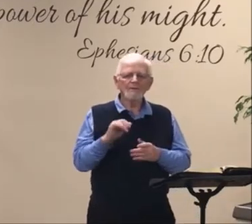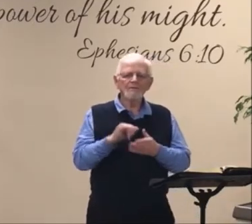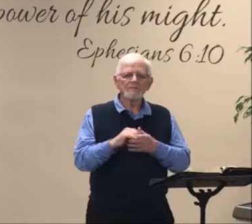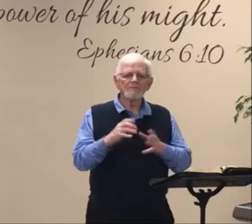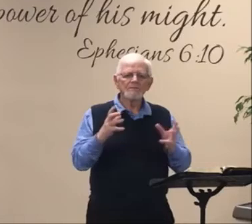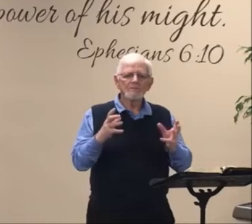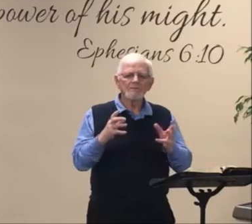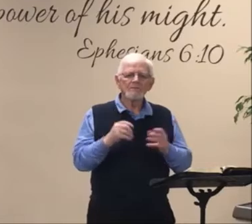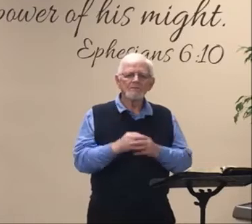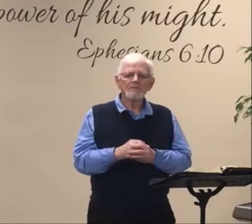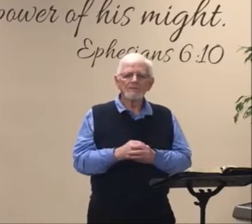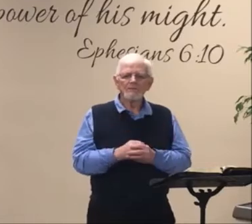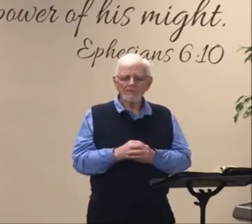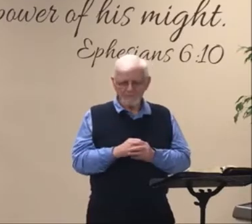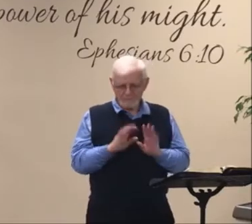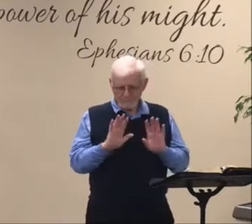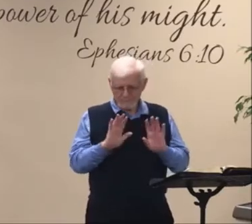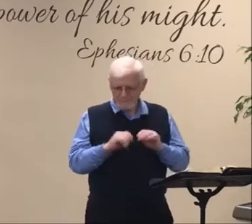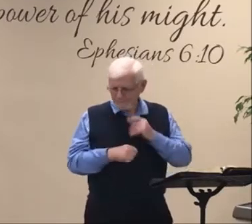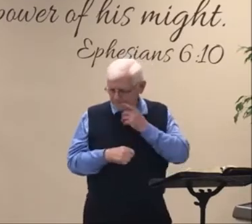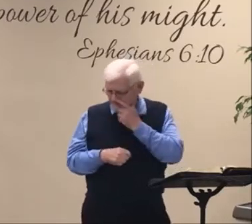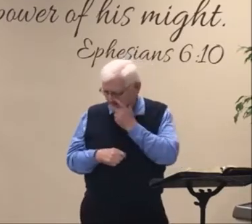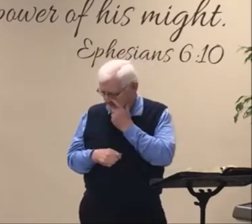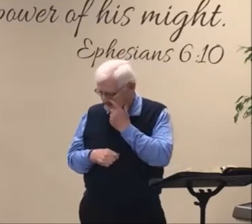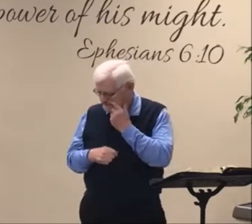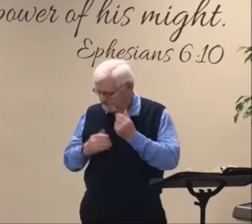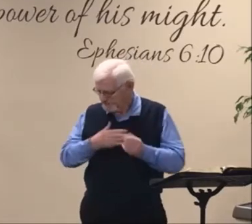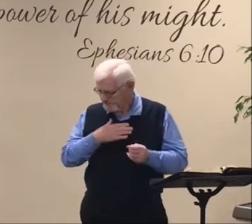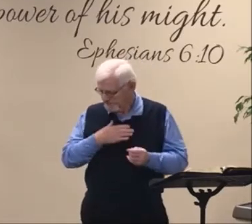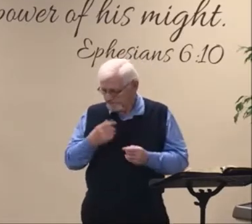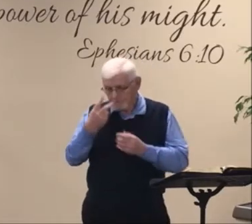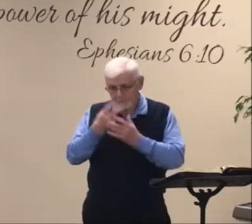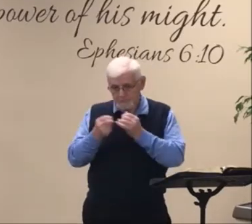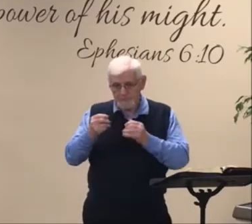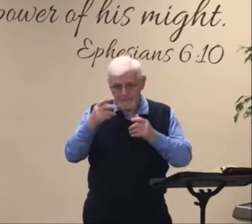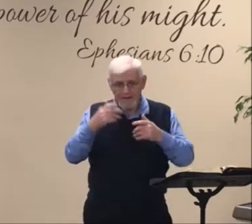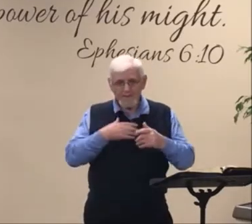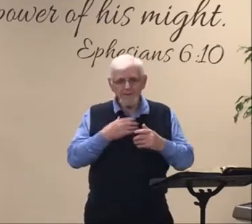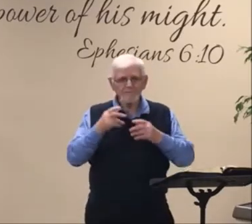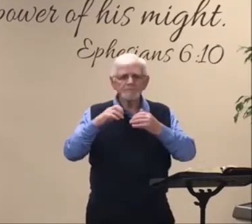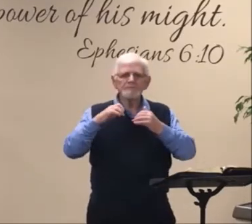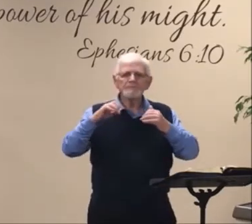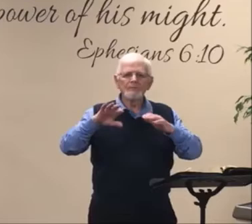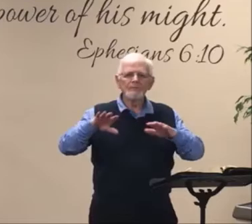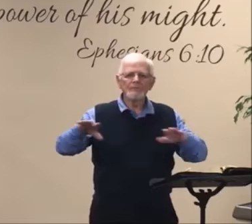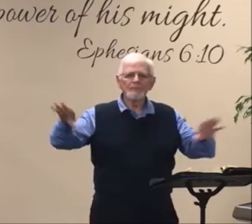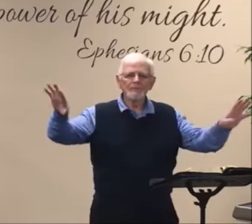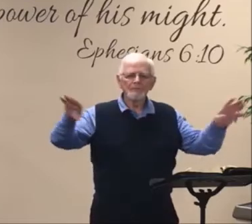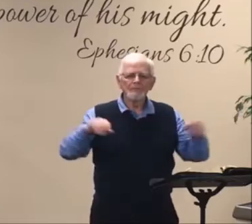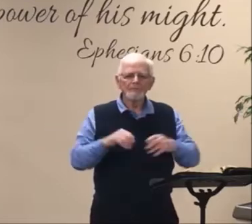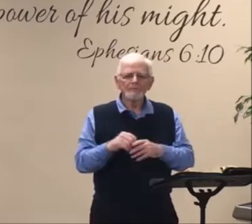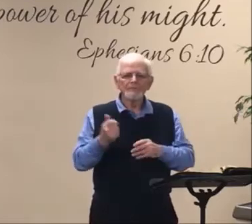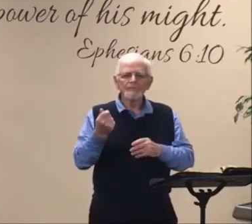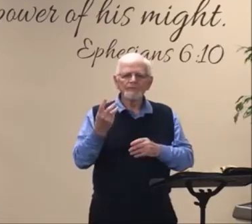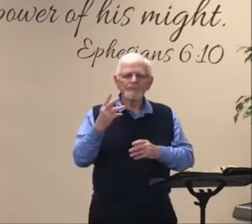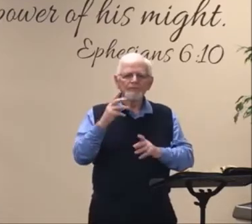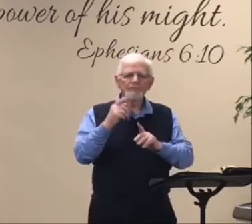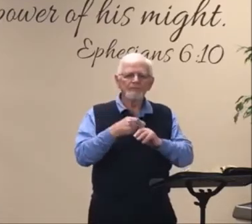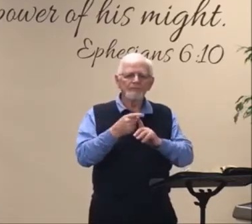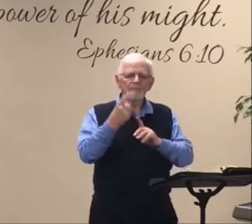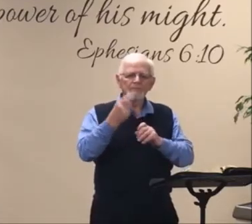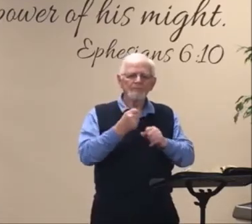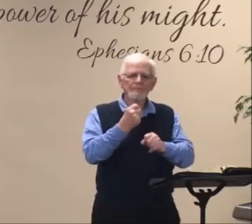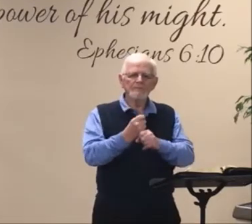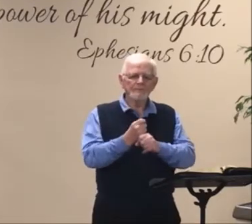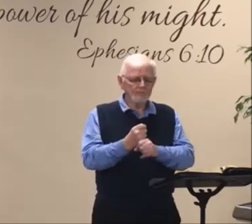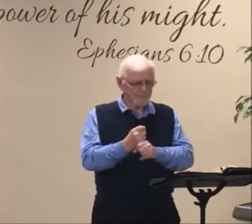great. And so he was happy. I was happy. We went our separate ways. And then a couple months went by, maybe a year,